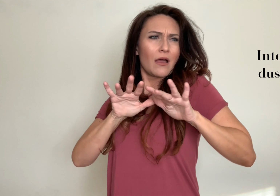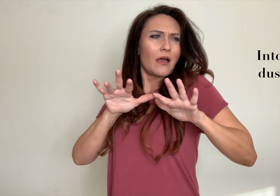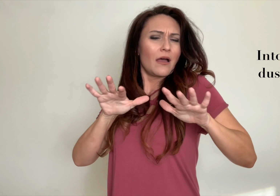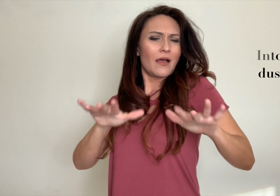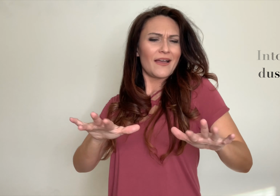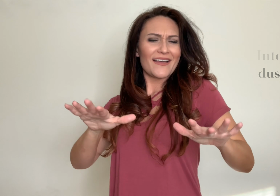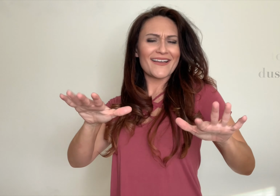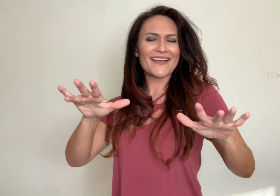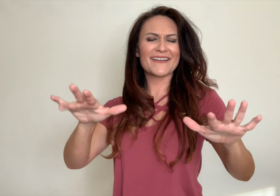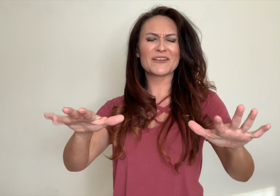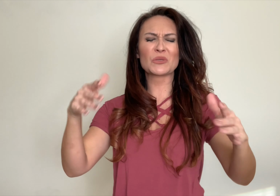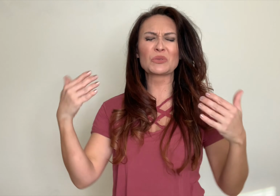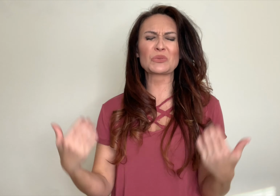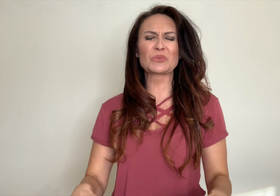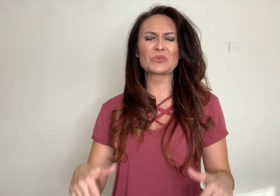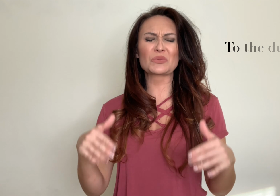into death.